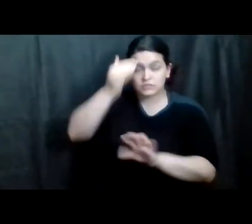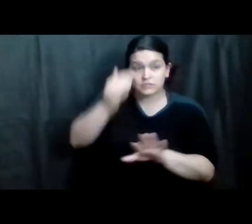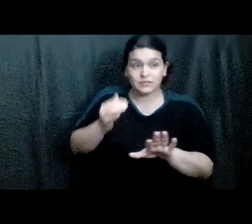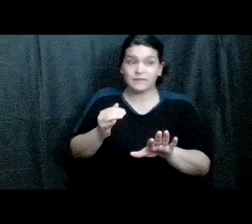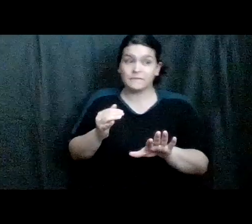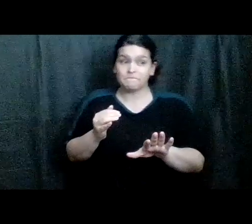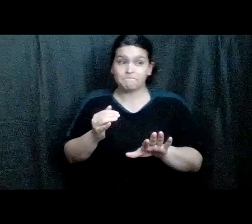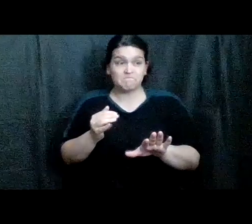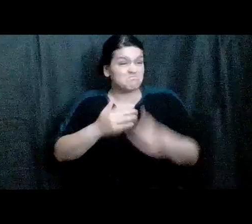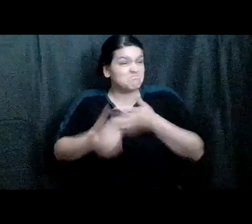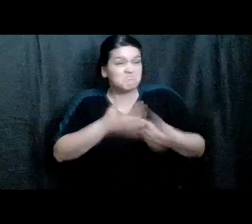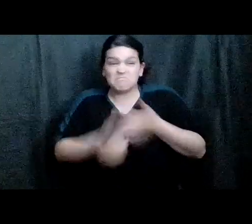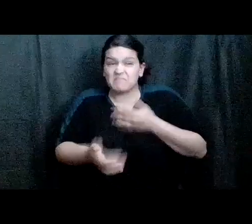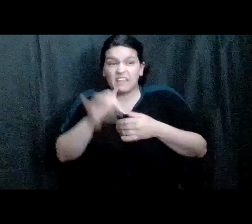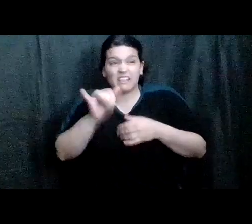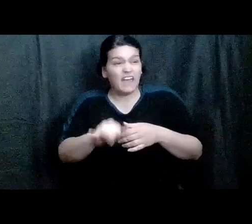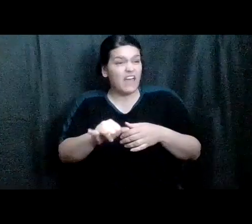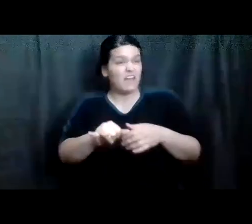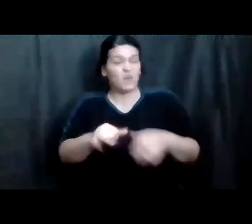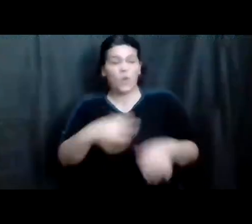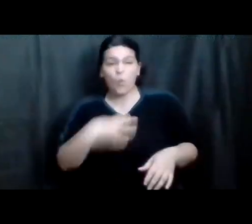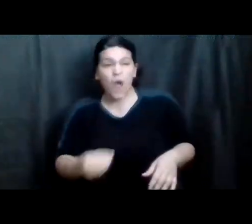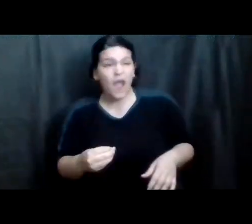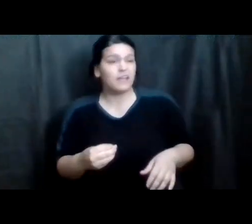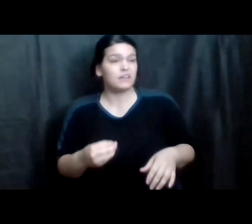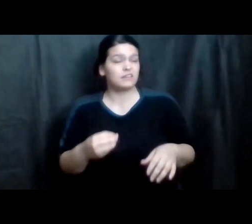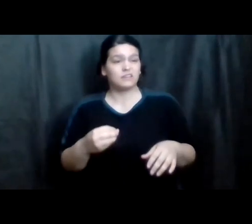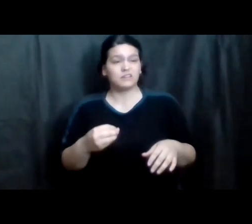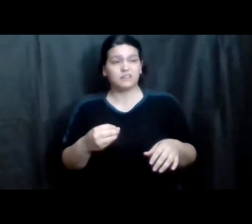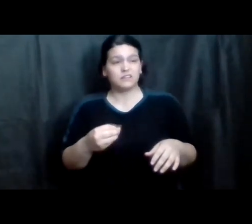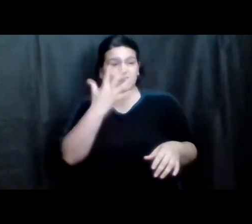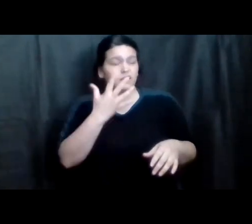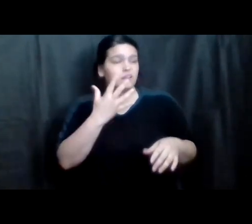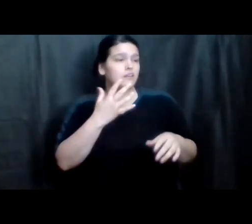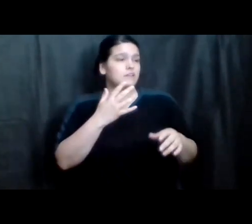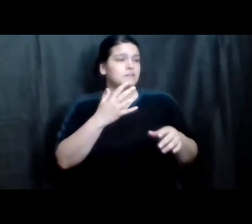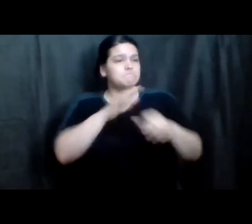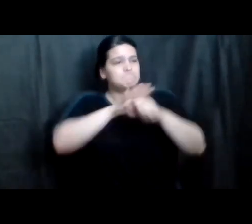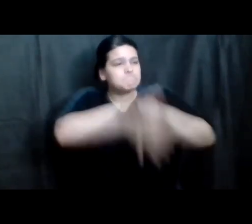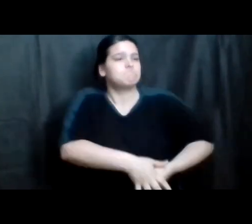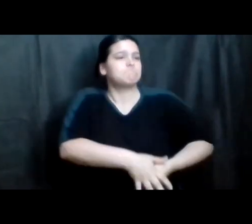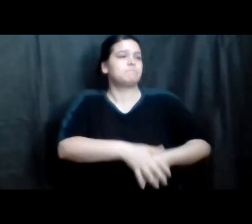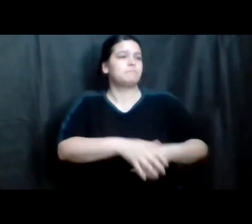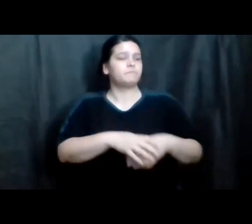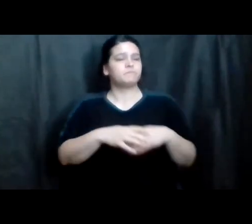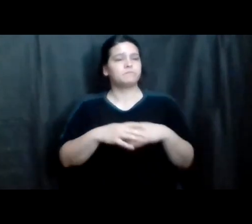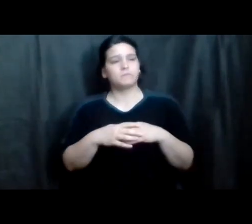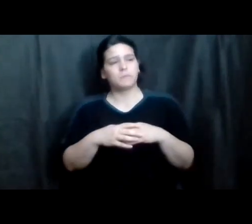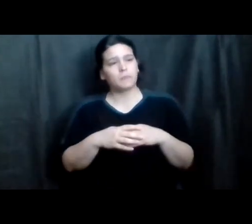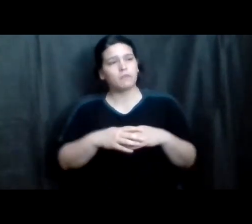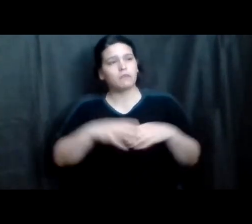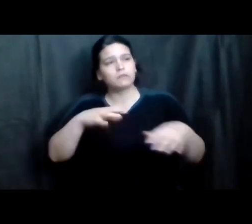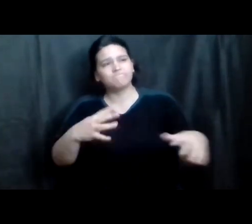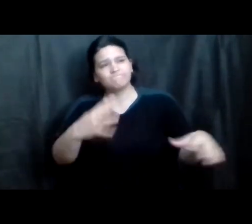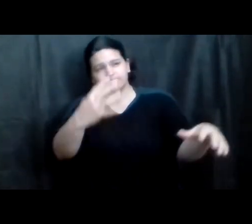hetero patriarchy that we've had to endure for a long time. As global peoples,